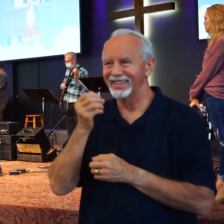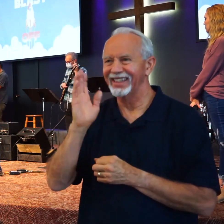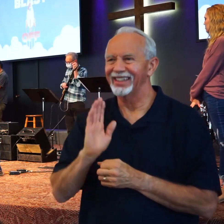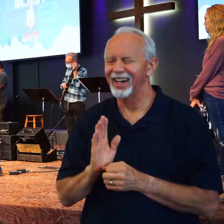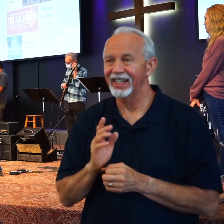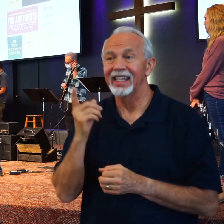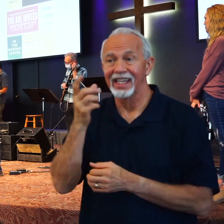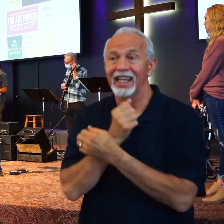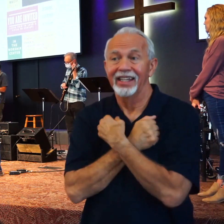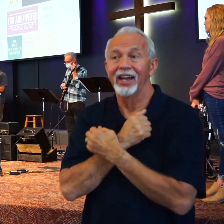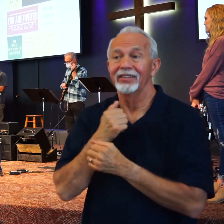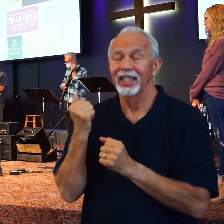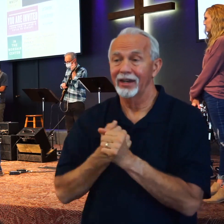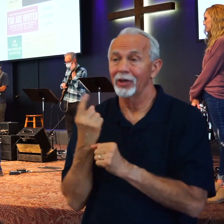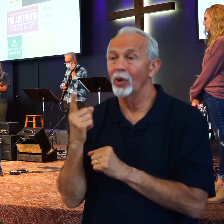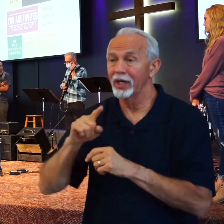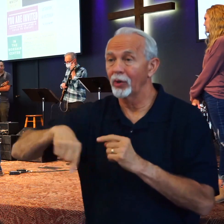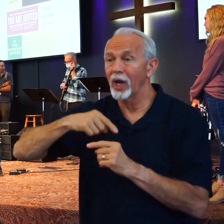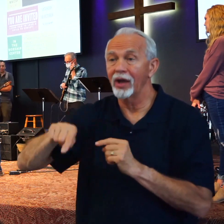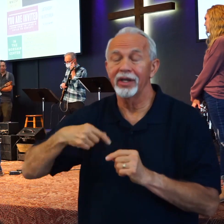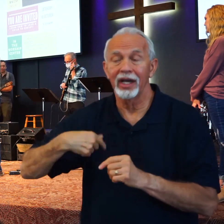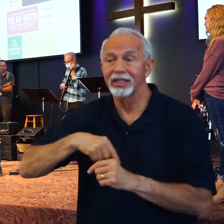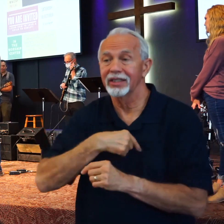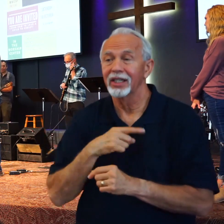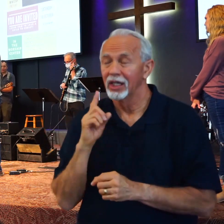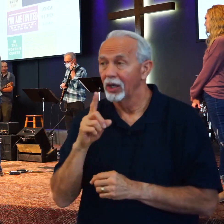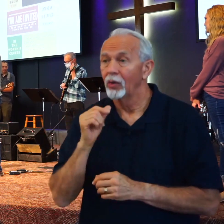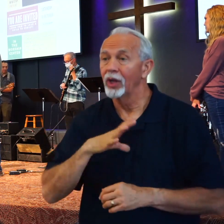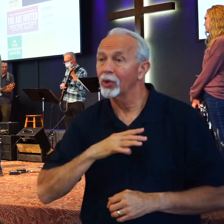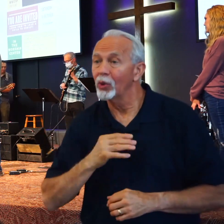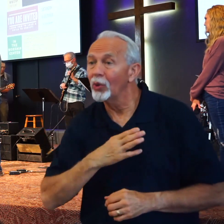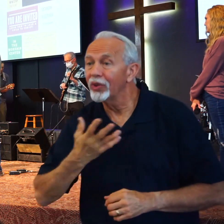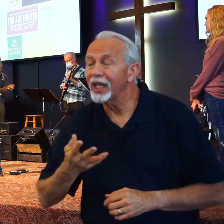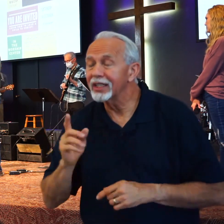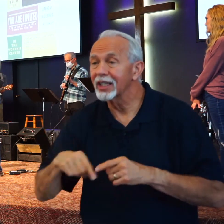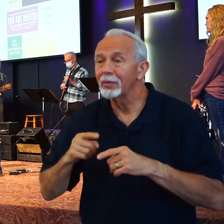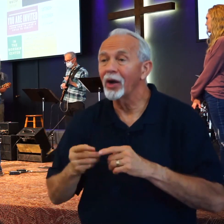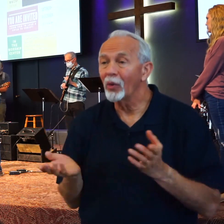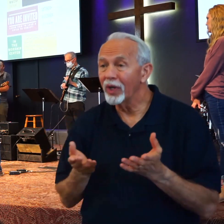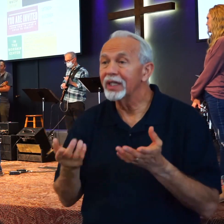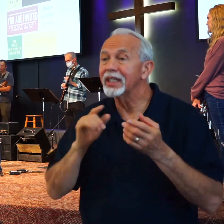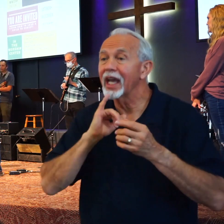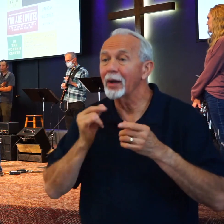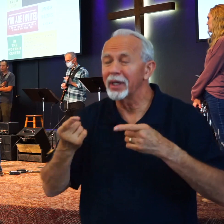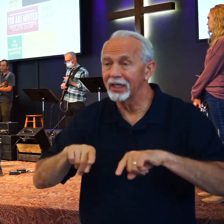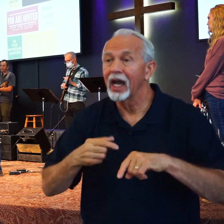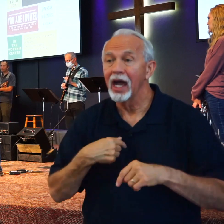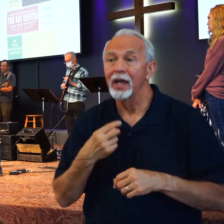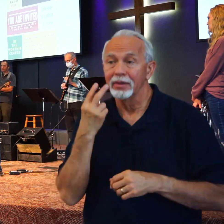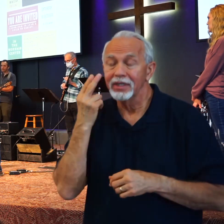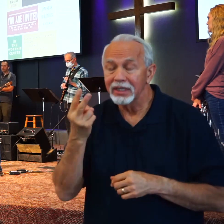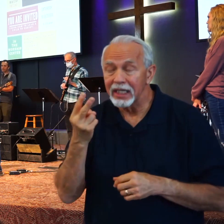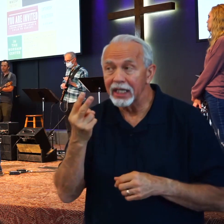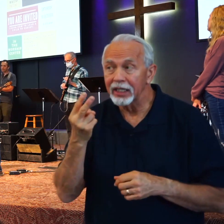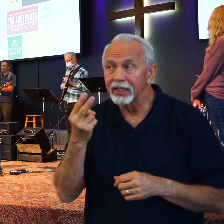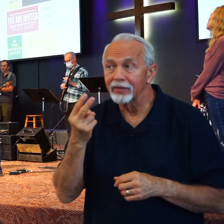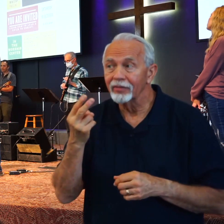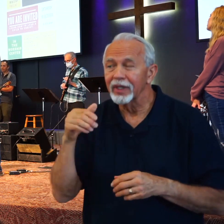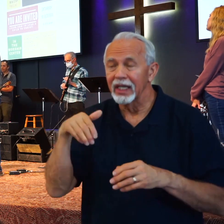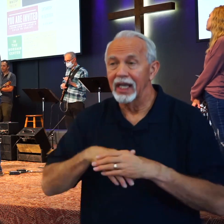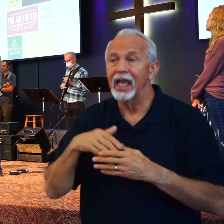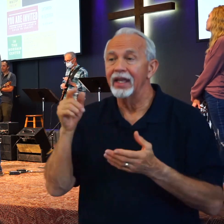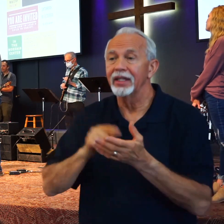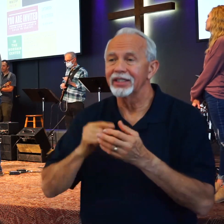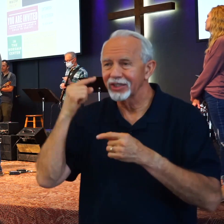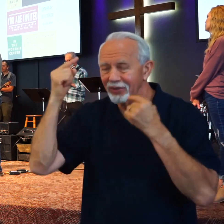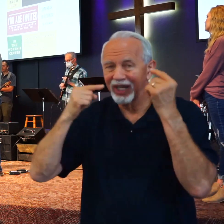He loves everyone around us. And one of the cool things about what has happened that I am seeing in this